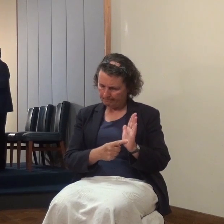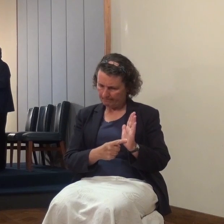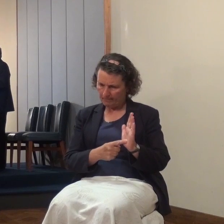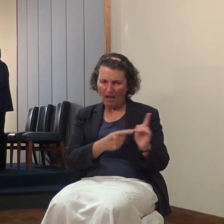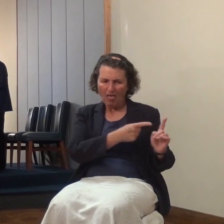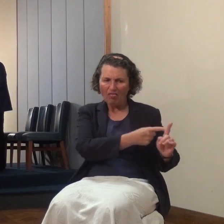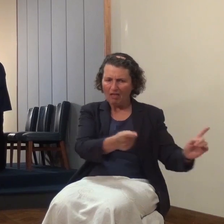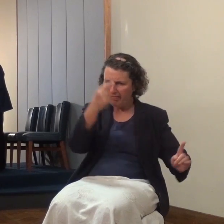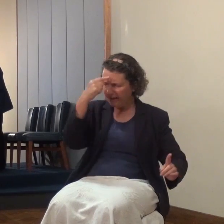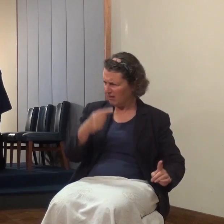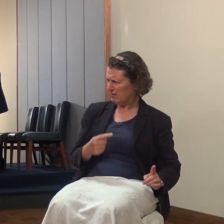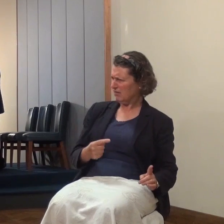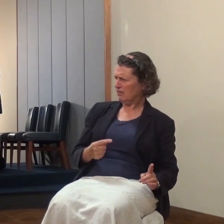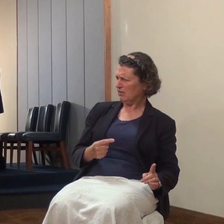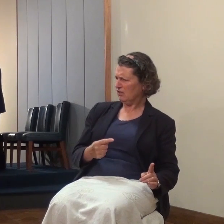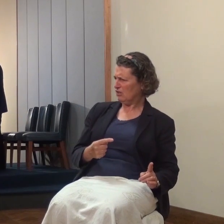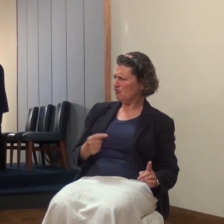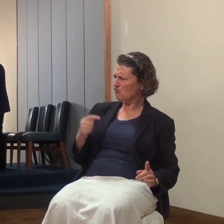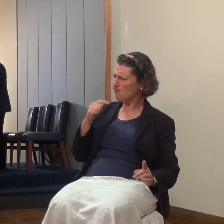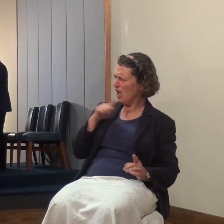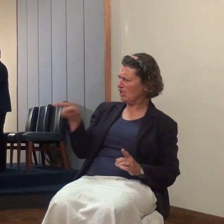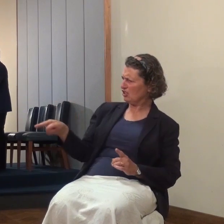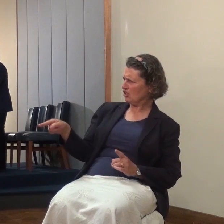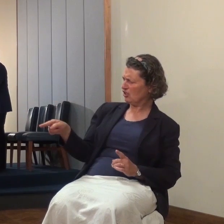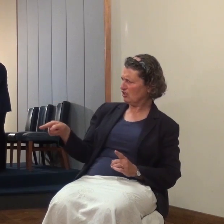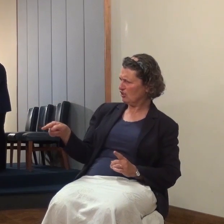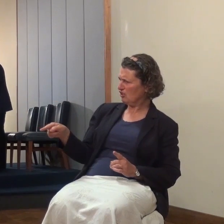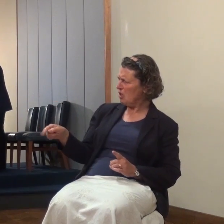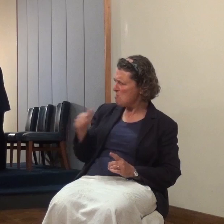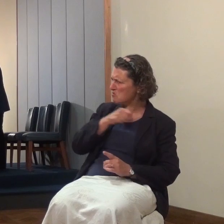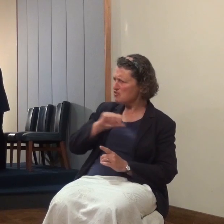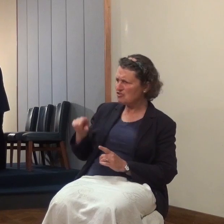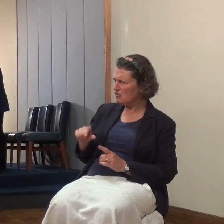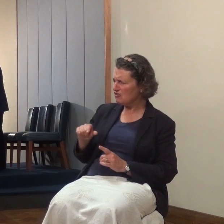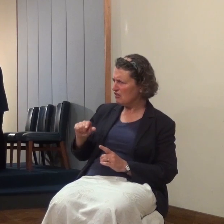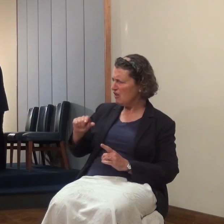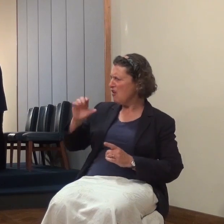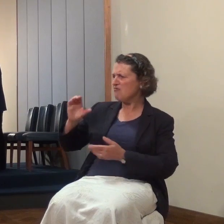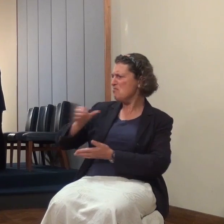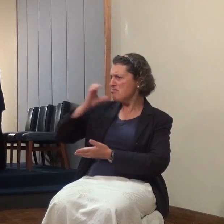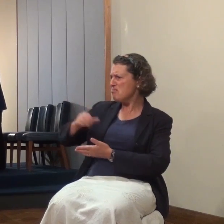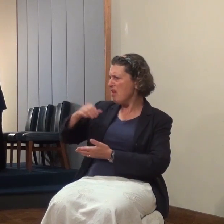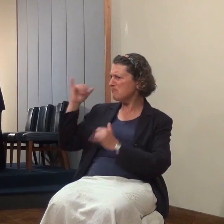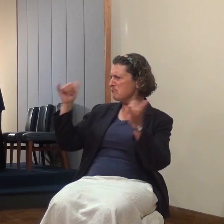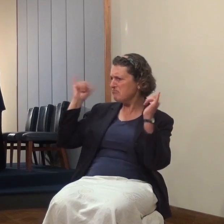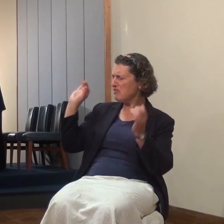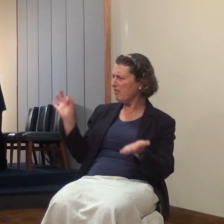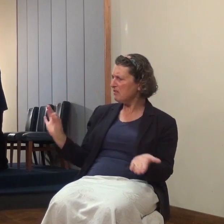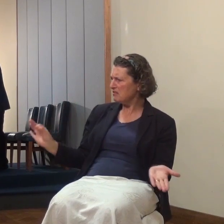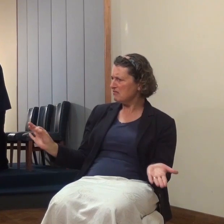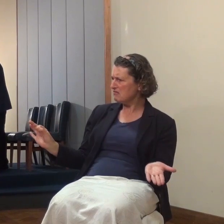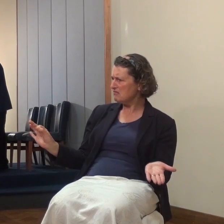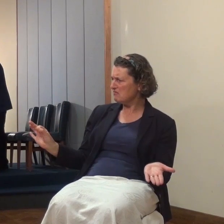think it strange that ye run not with them, the same excess of riot, speaking evil of